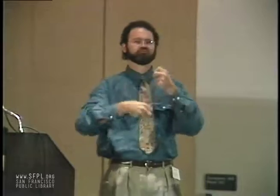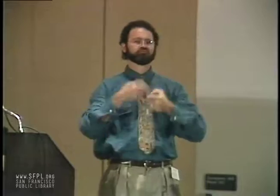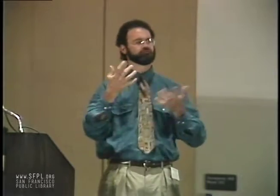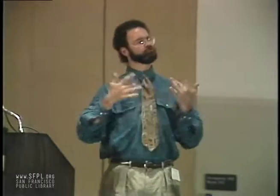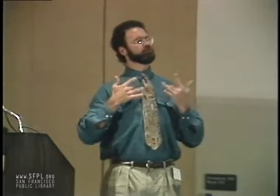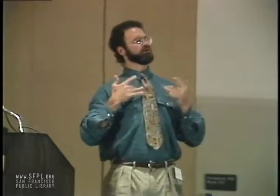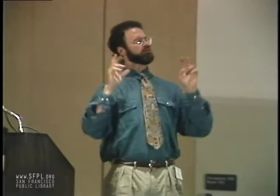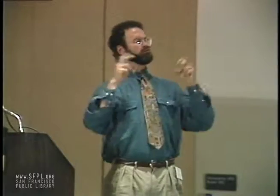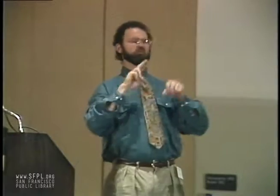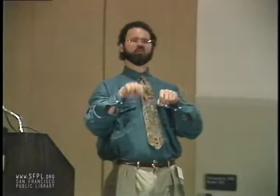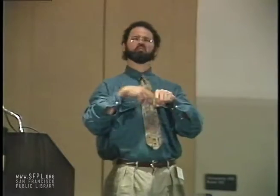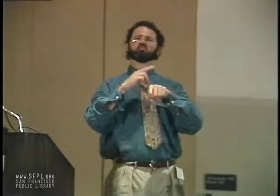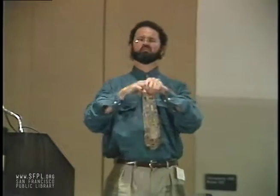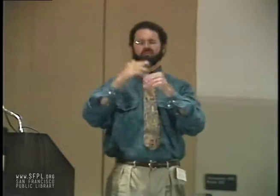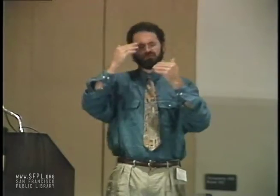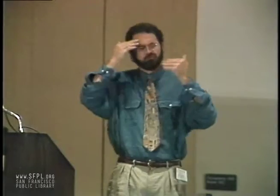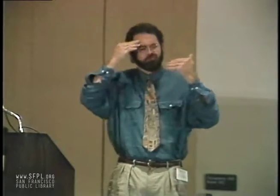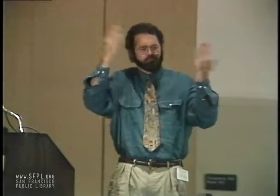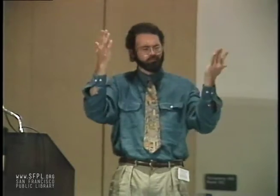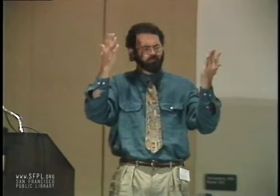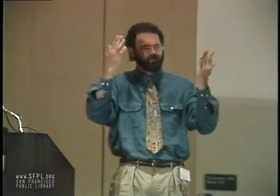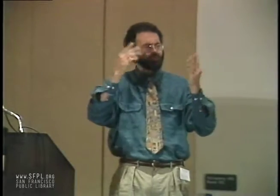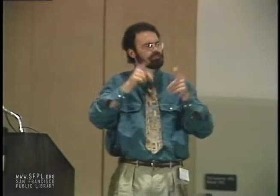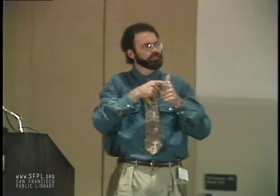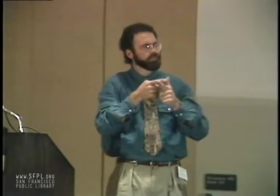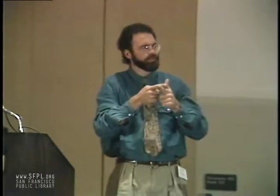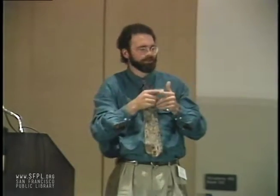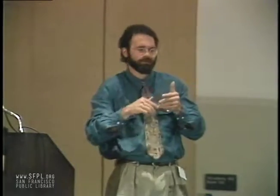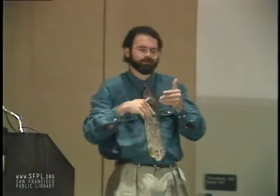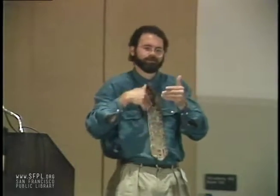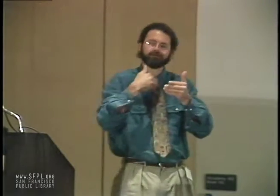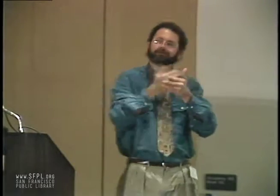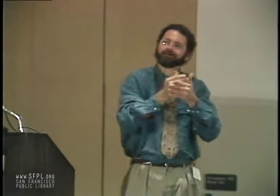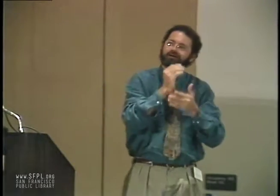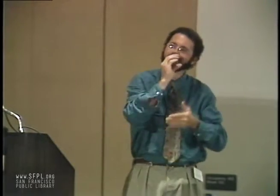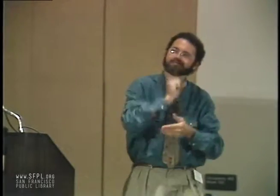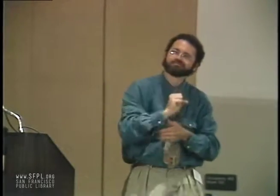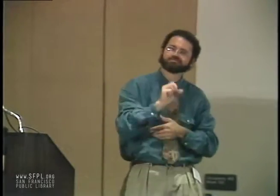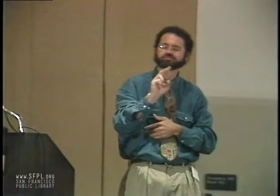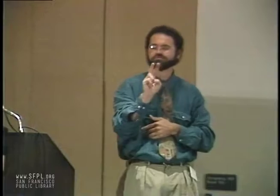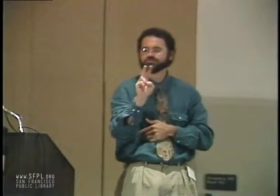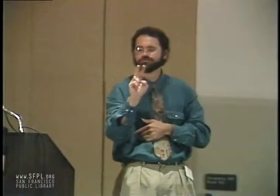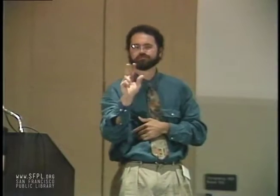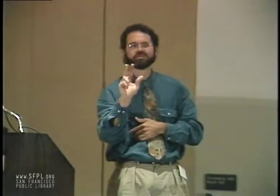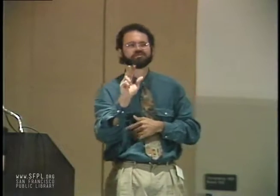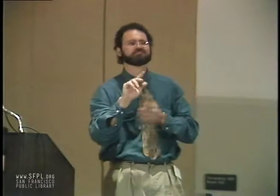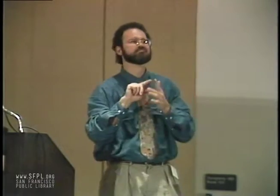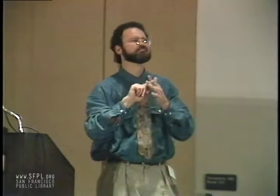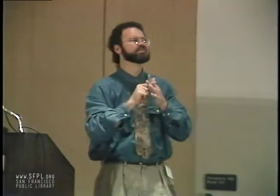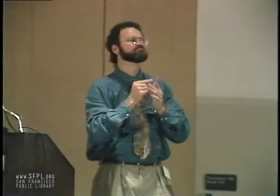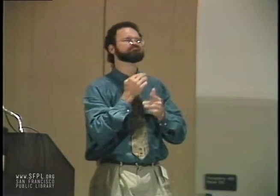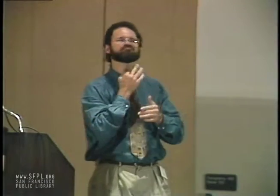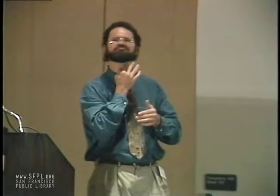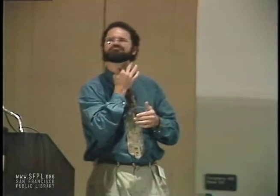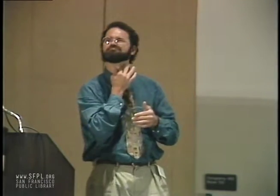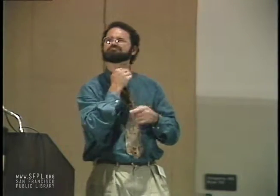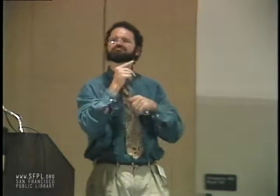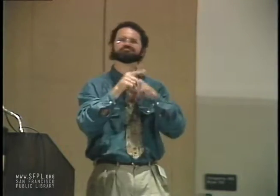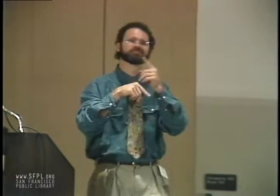communication. They were all deaf. They were able to communicate normally. When this child became 12 or